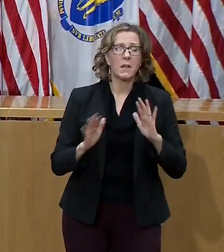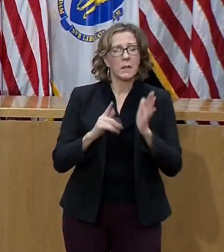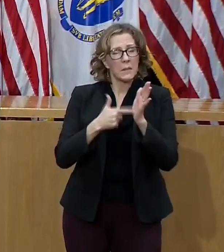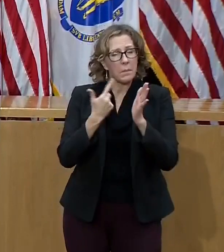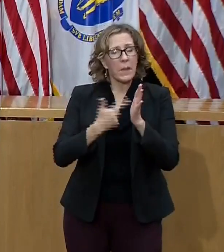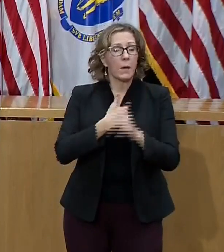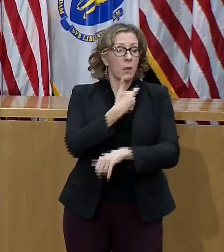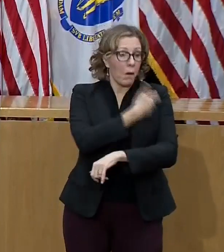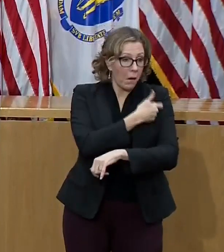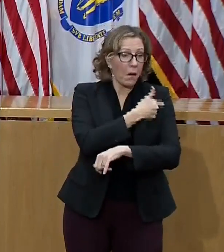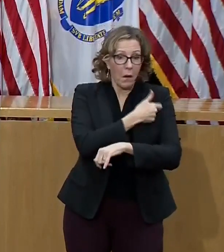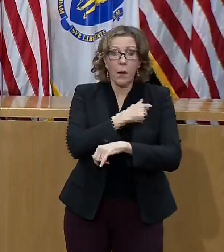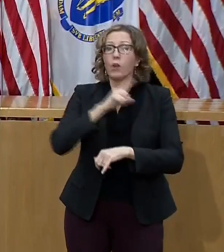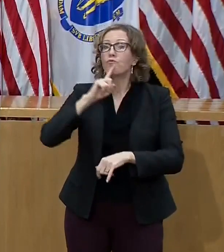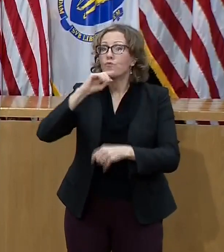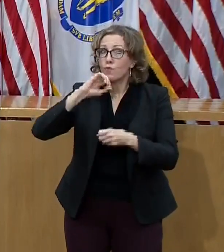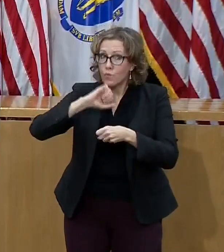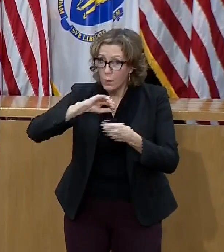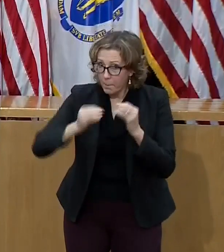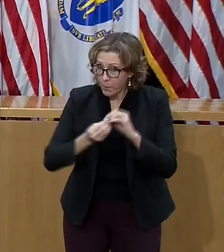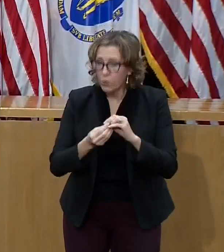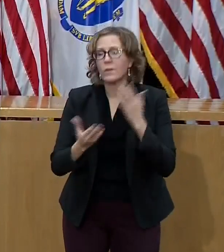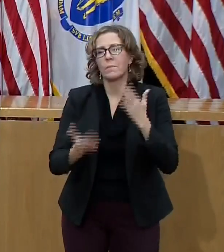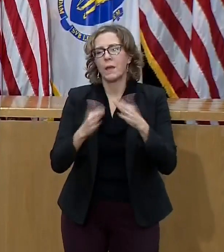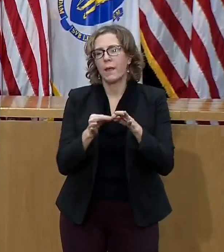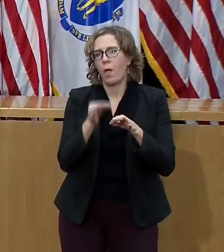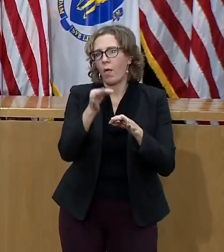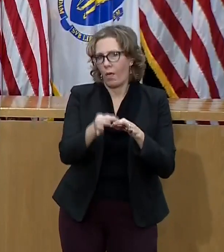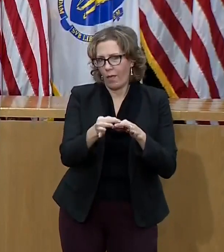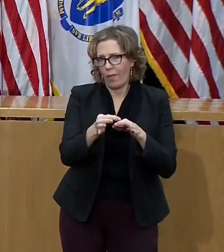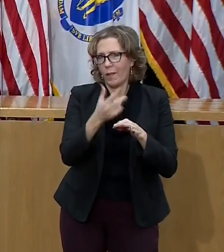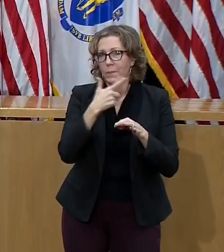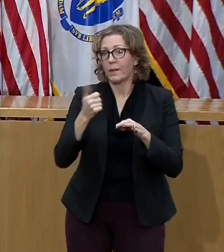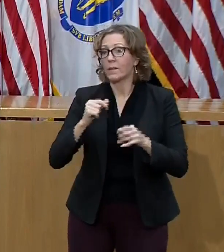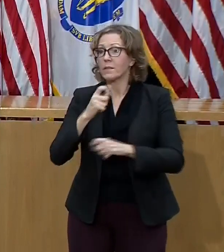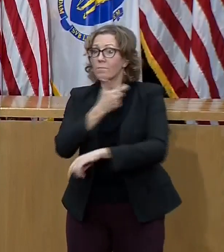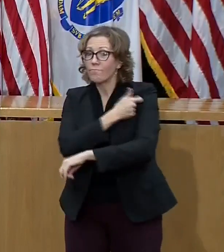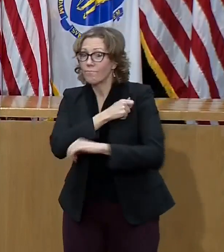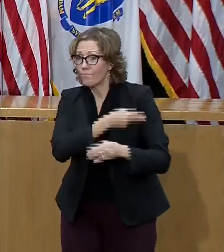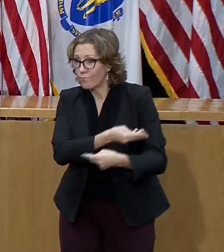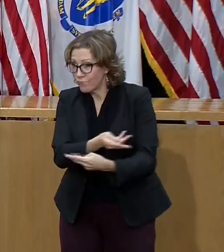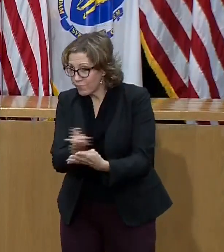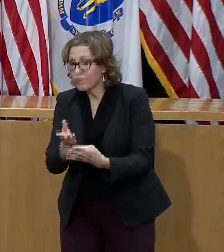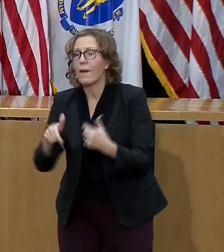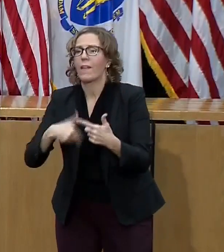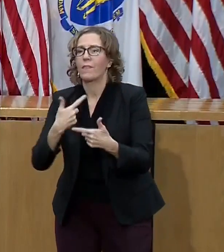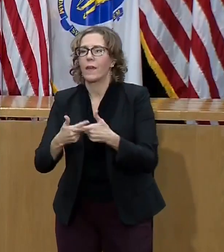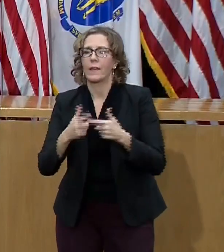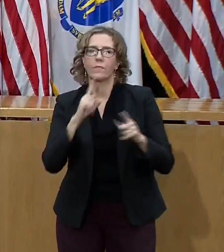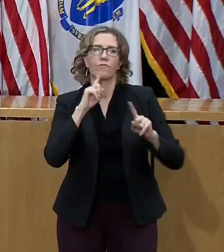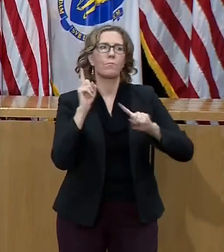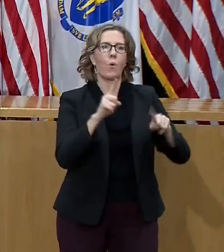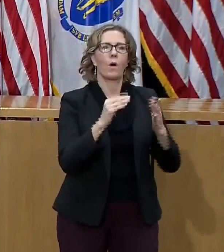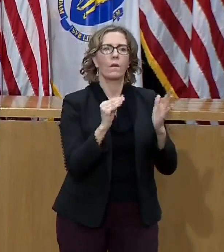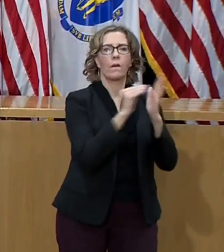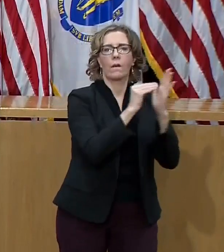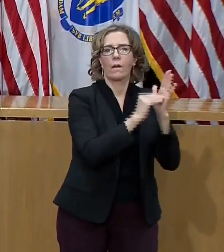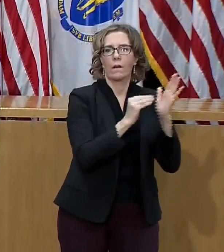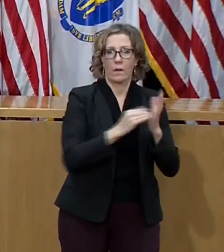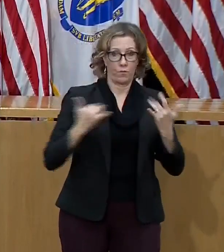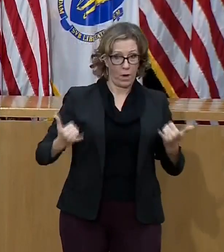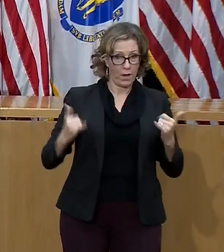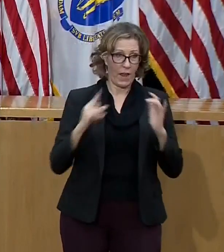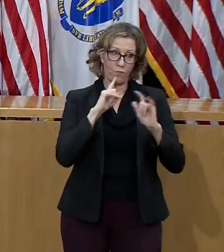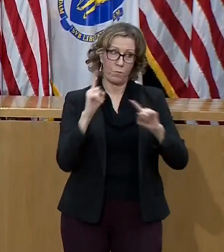days sometimes for providers to report back to this system and DPH, so we expect that the actual number that's